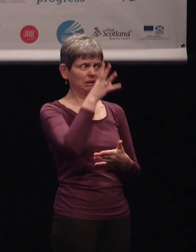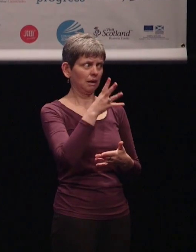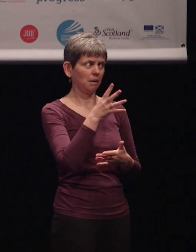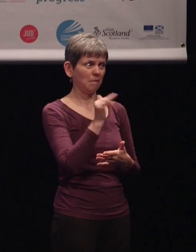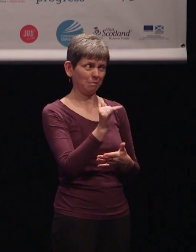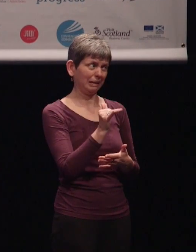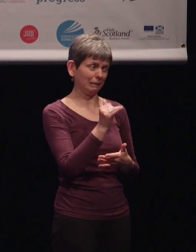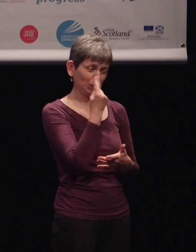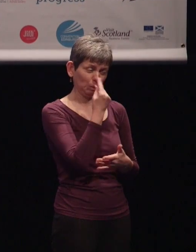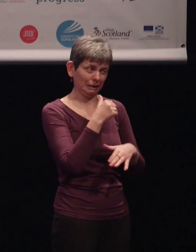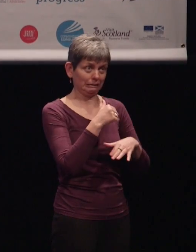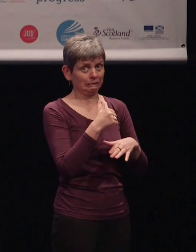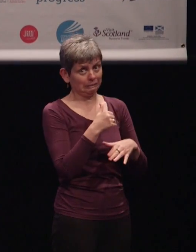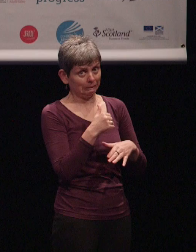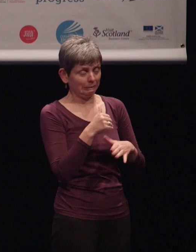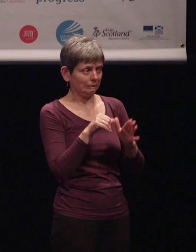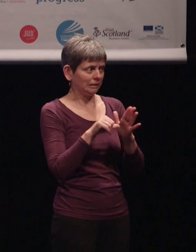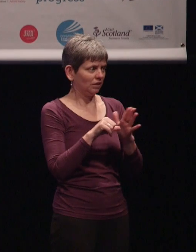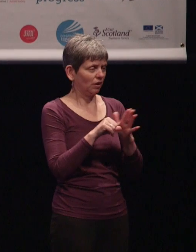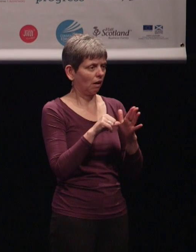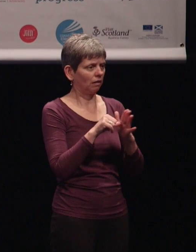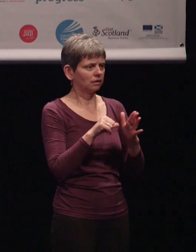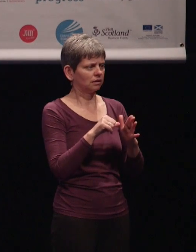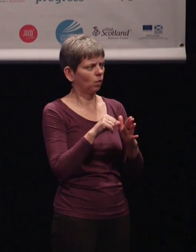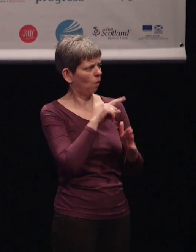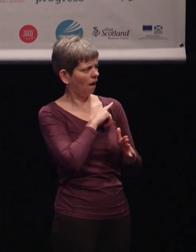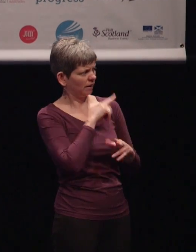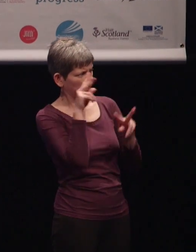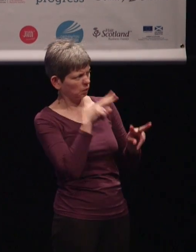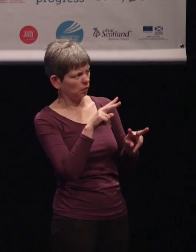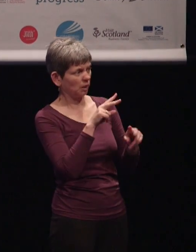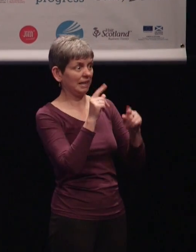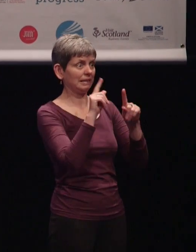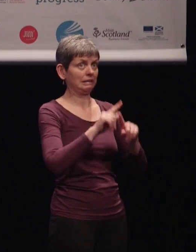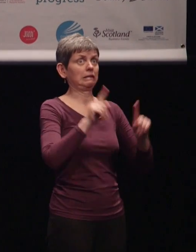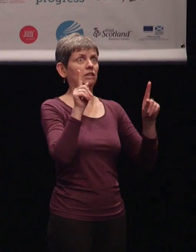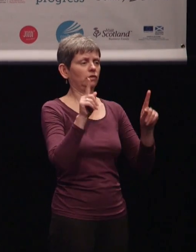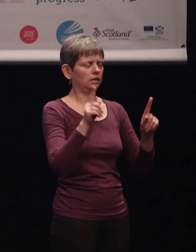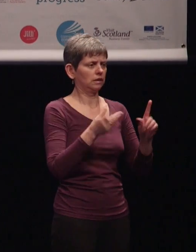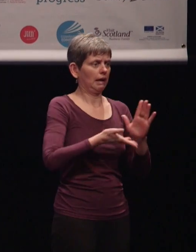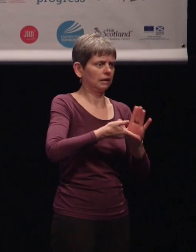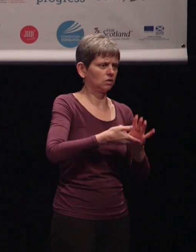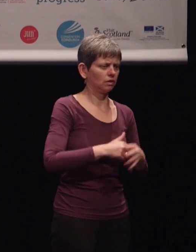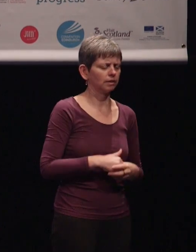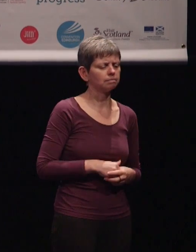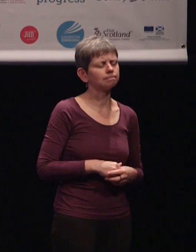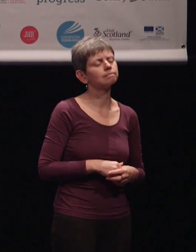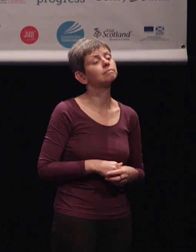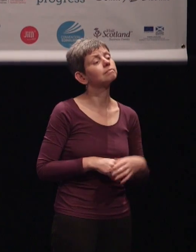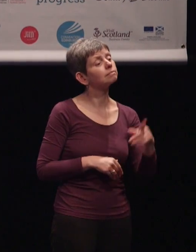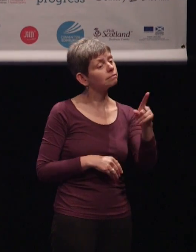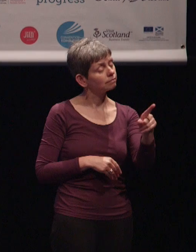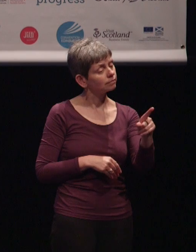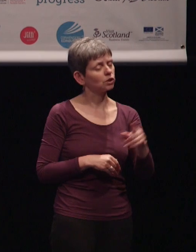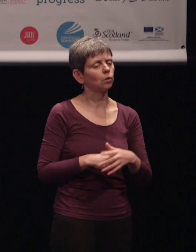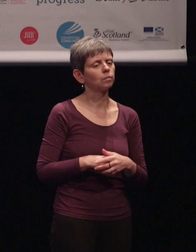Down syndrome and maybe being perceived as different. So I'll give you another tool for your toolbox. I